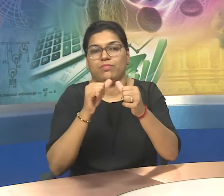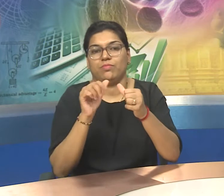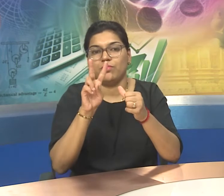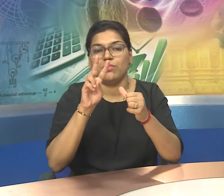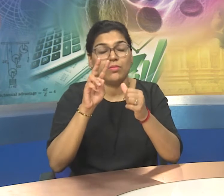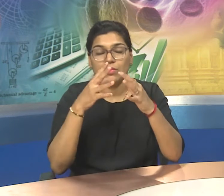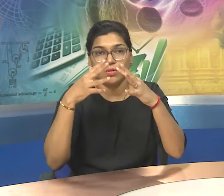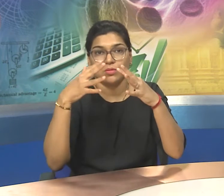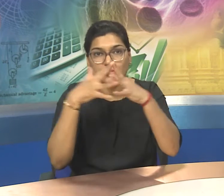tense.